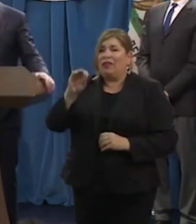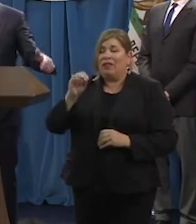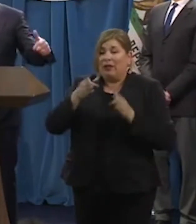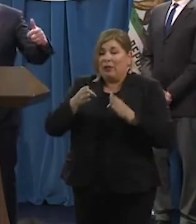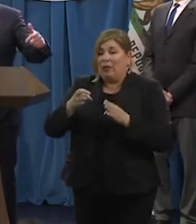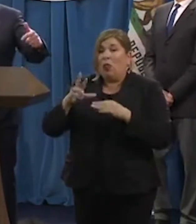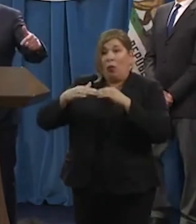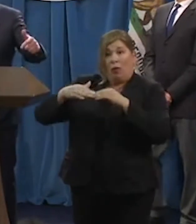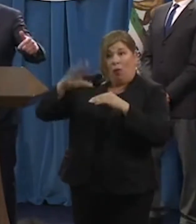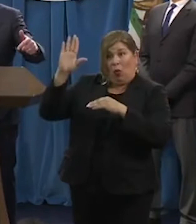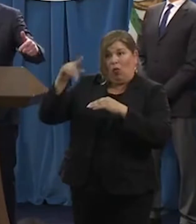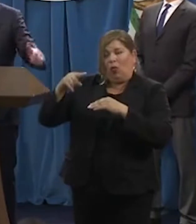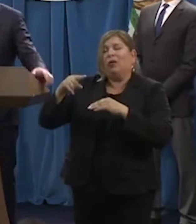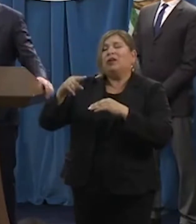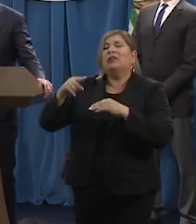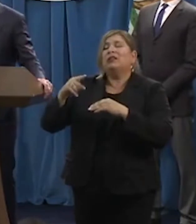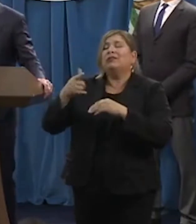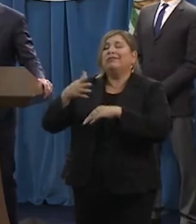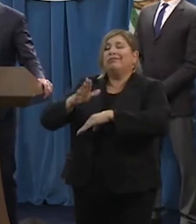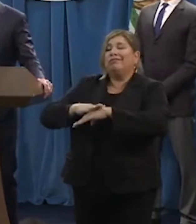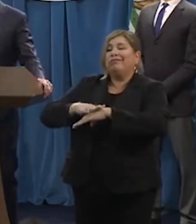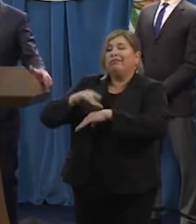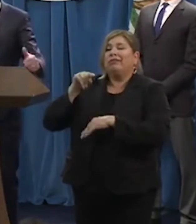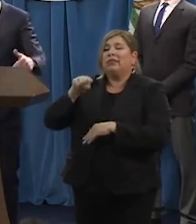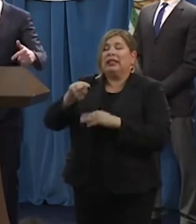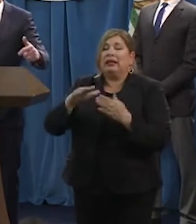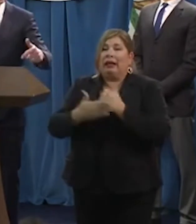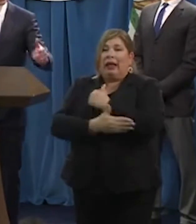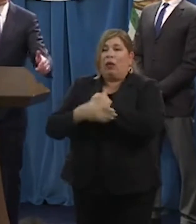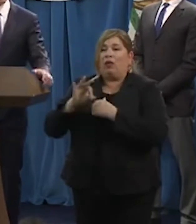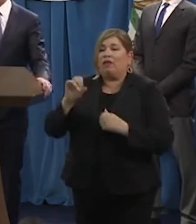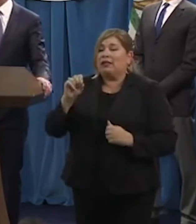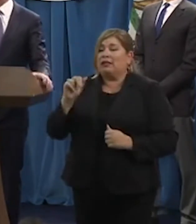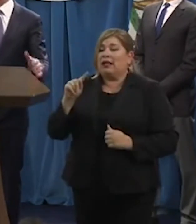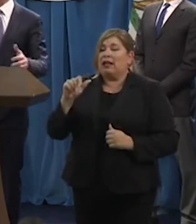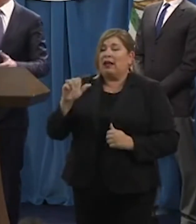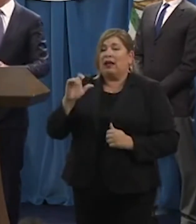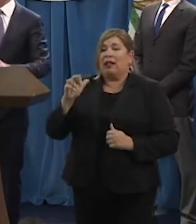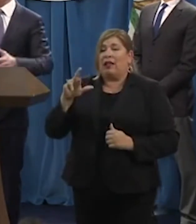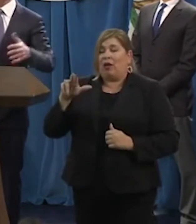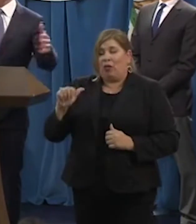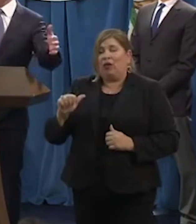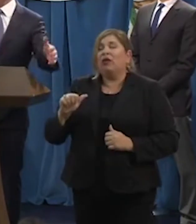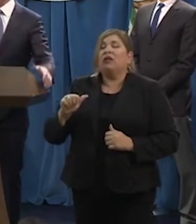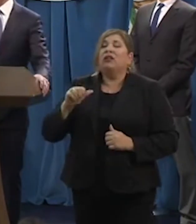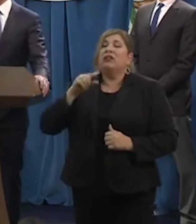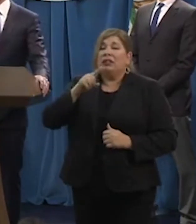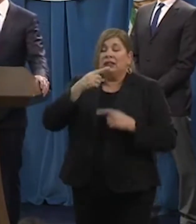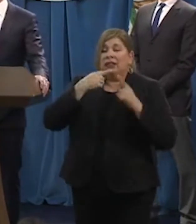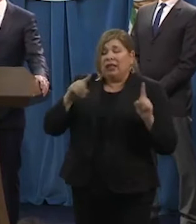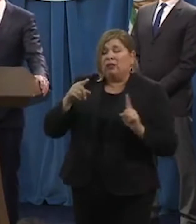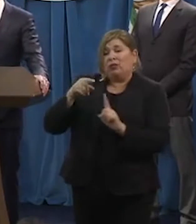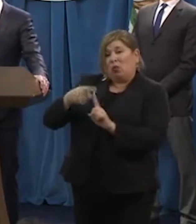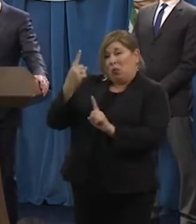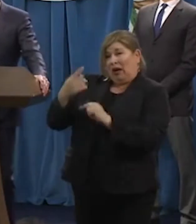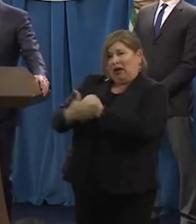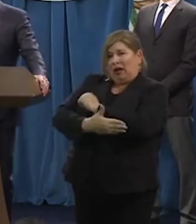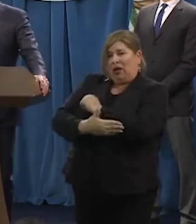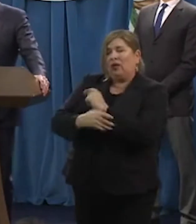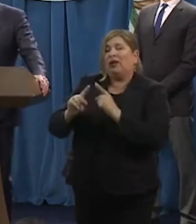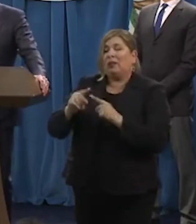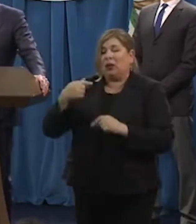non-essential gathering in the county of Santa Clara. That was just one county. We felt more appropriate to